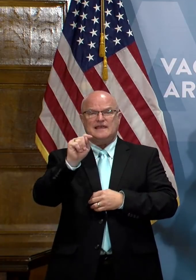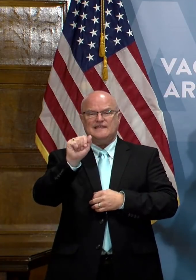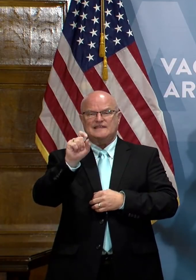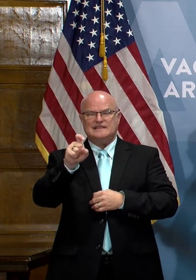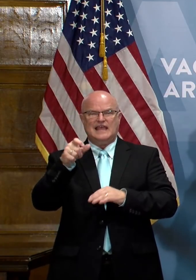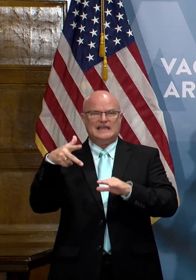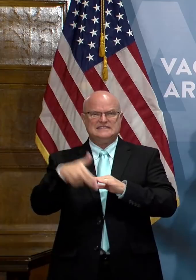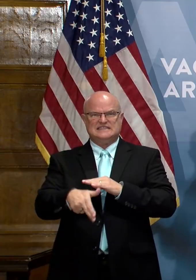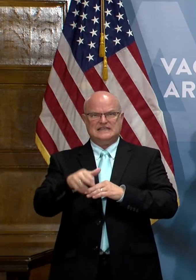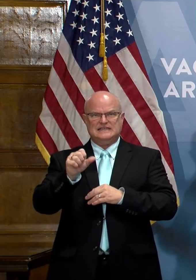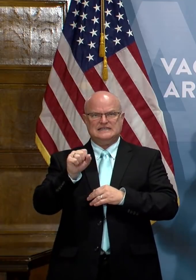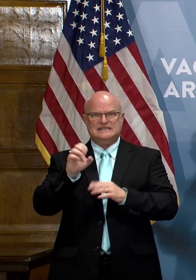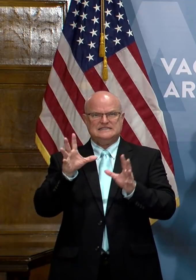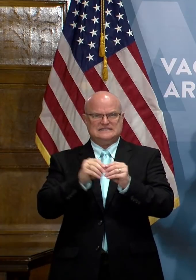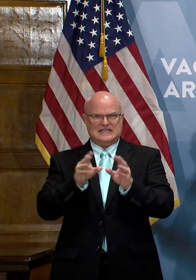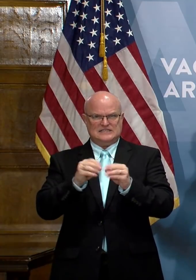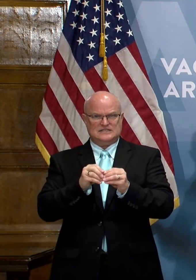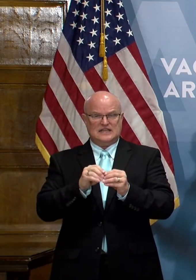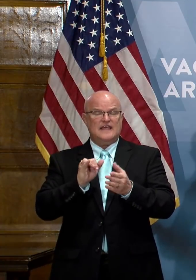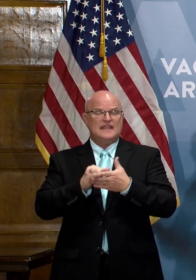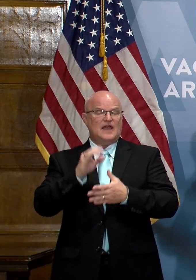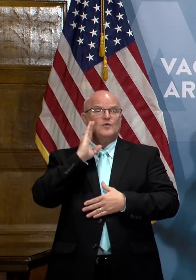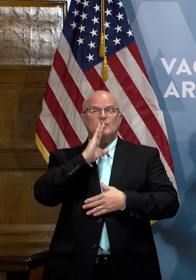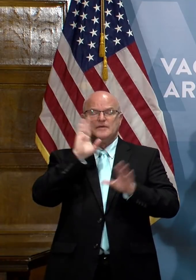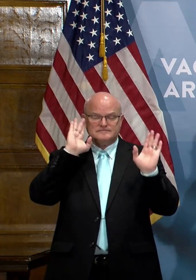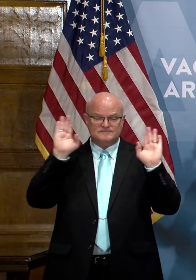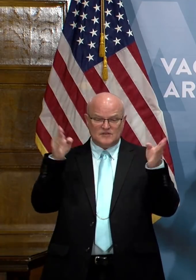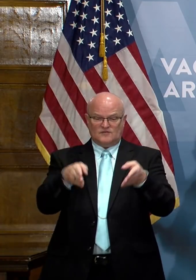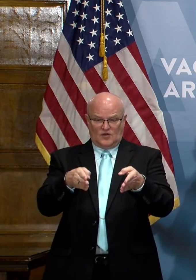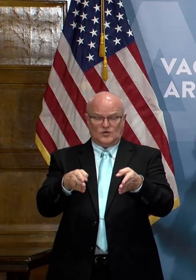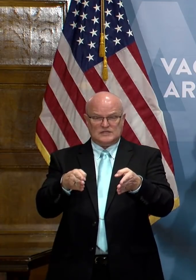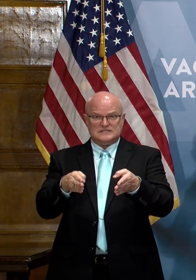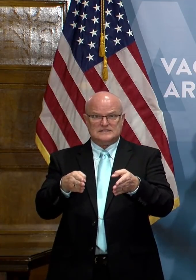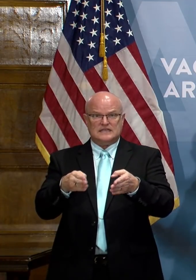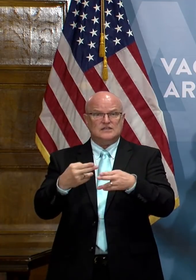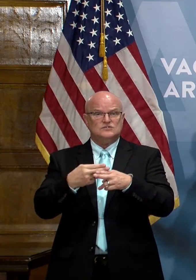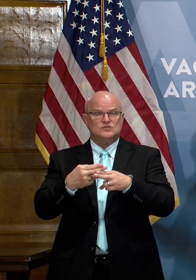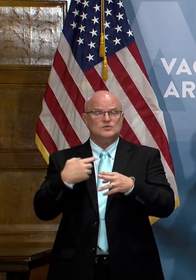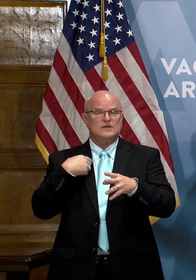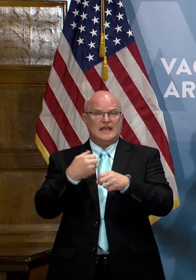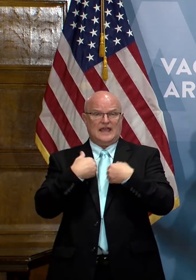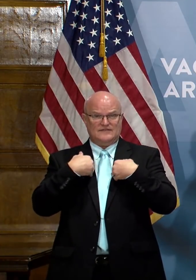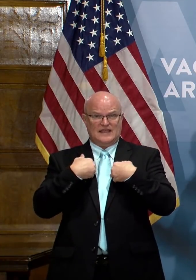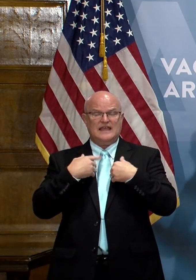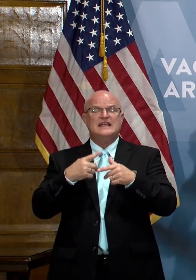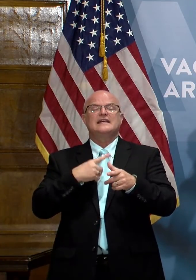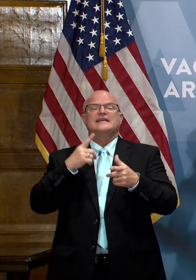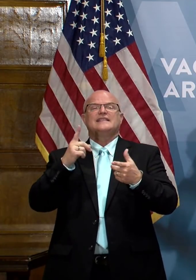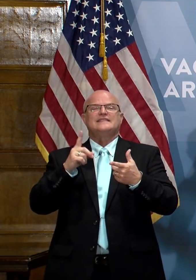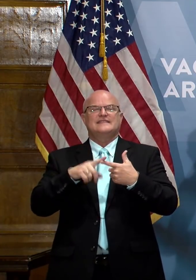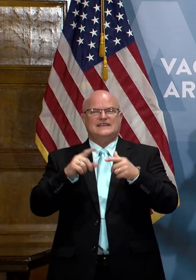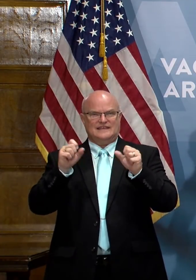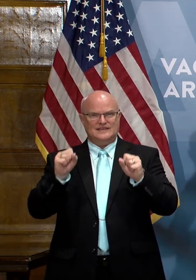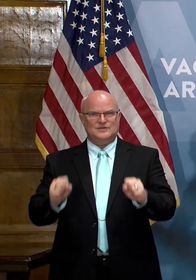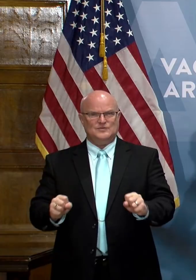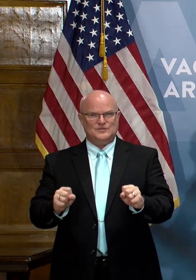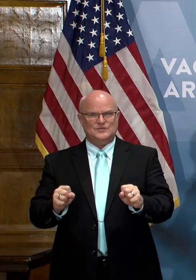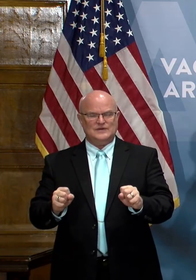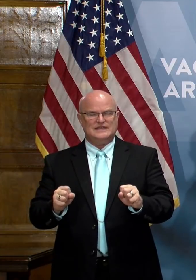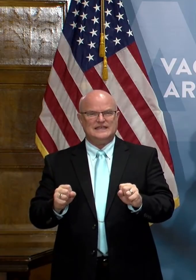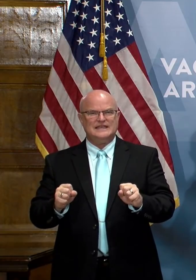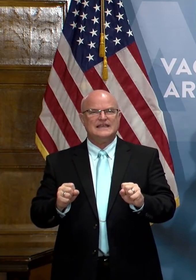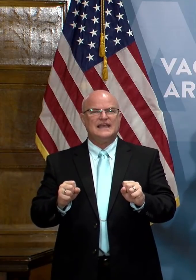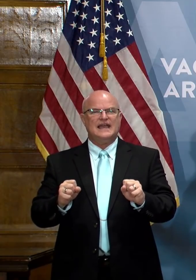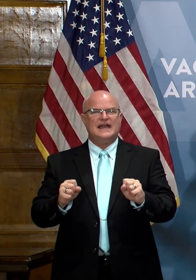cut session. And that would be the focus of it. And as soon as we get that, then we'll be able to